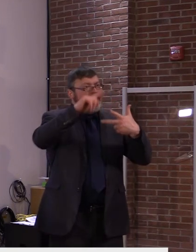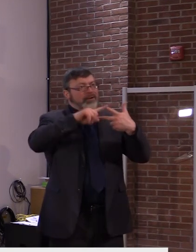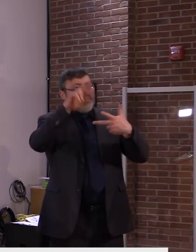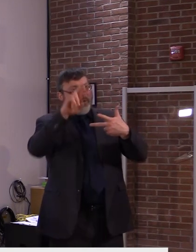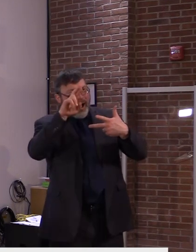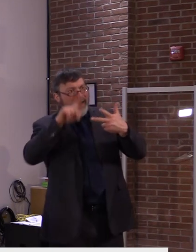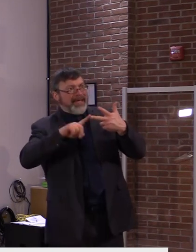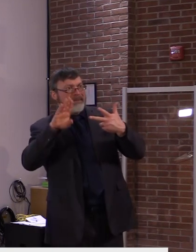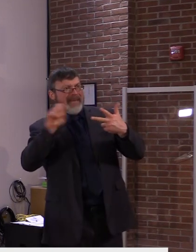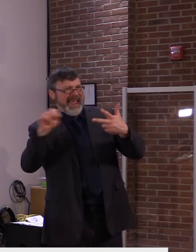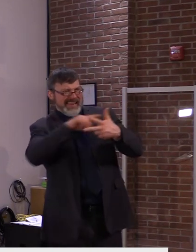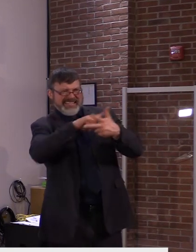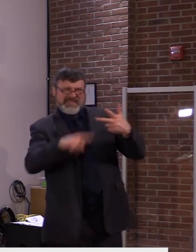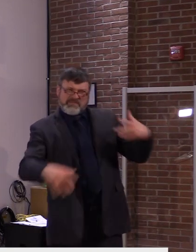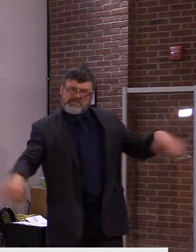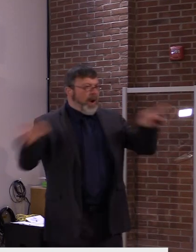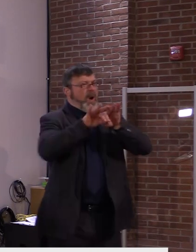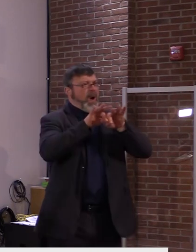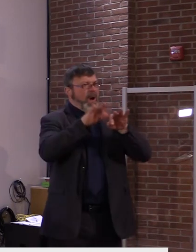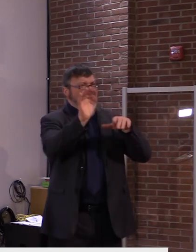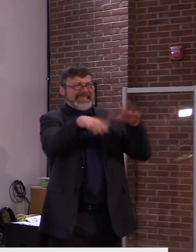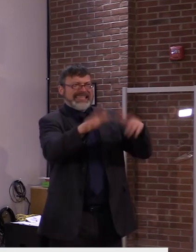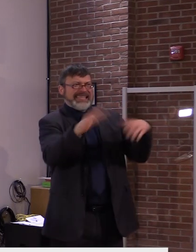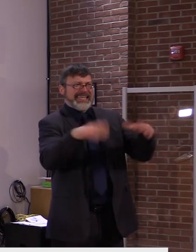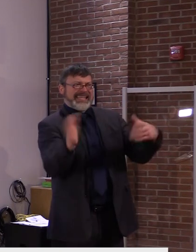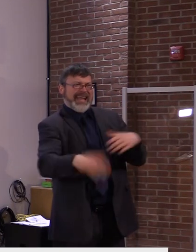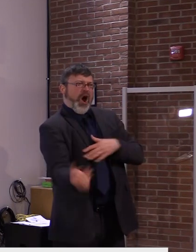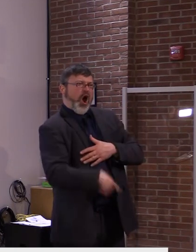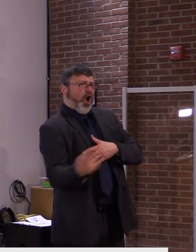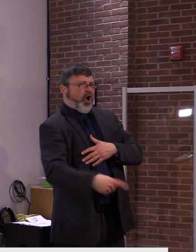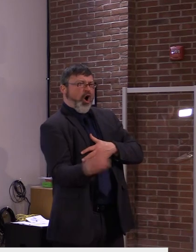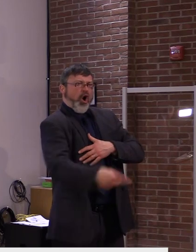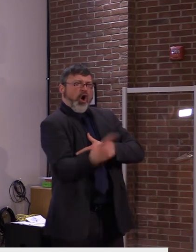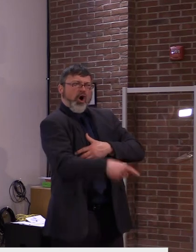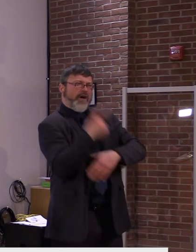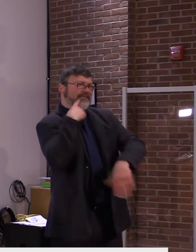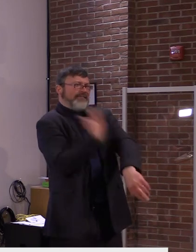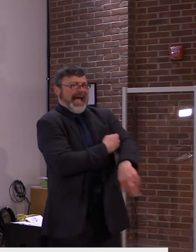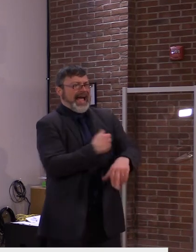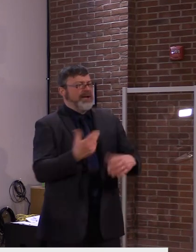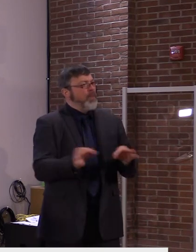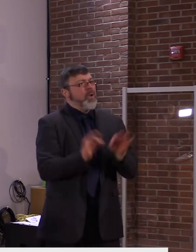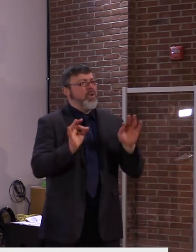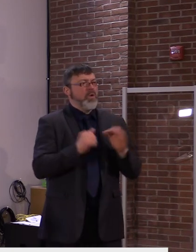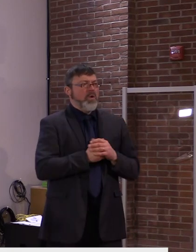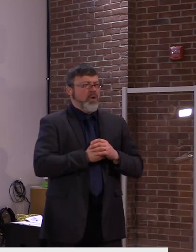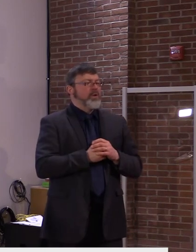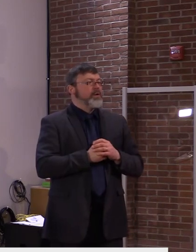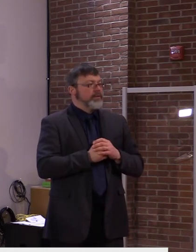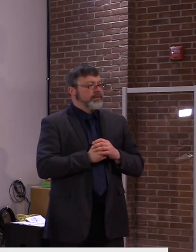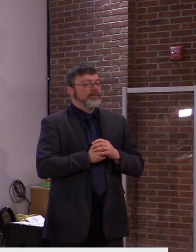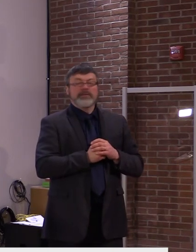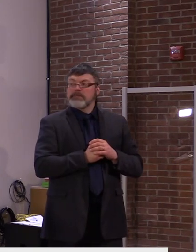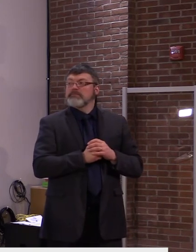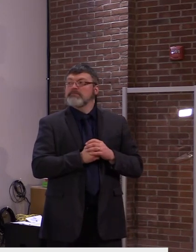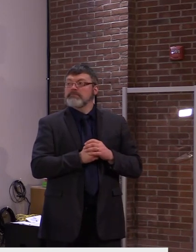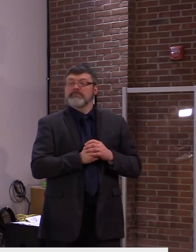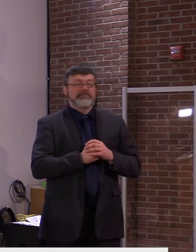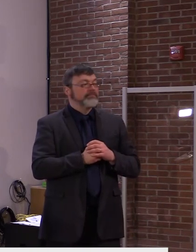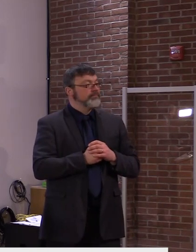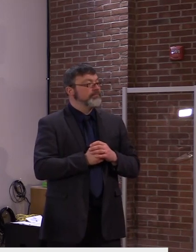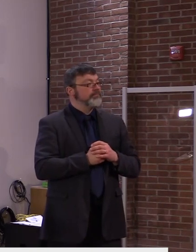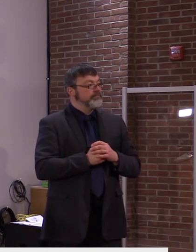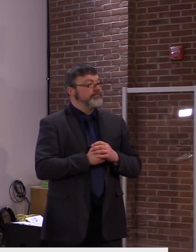On another vaccine-related note, we continue to see success in vaccinating residents in our long-term care